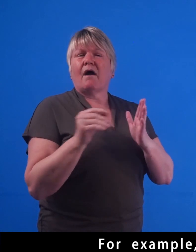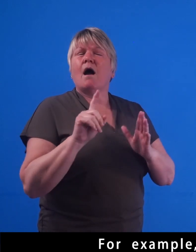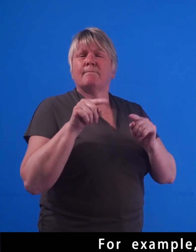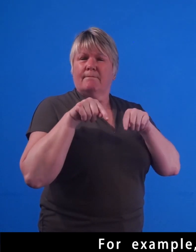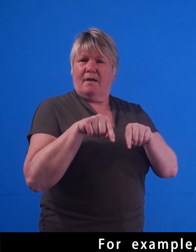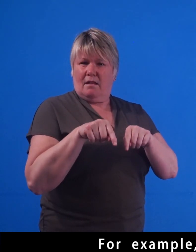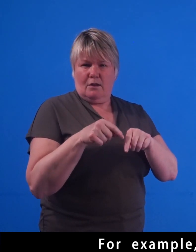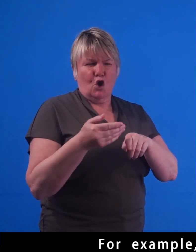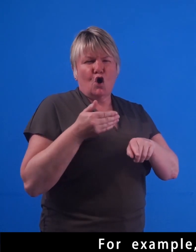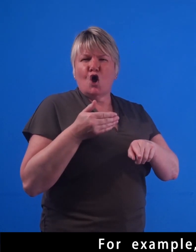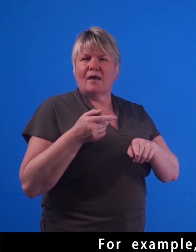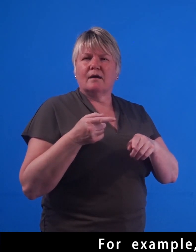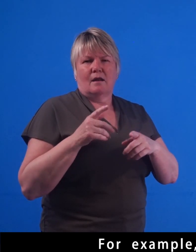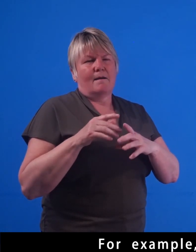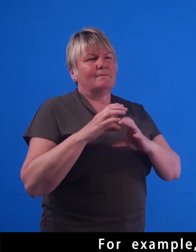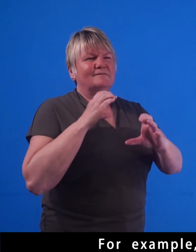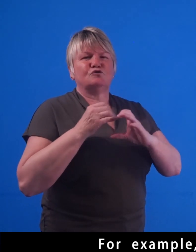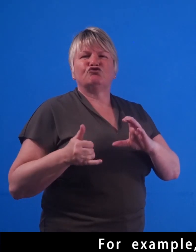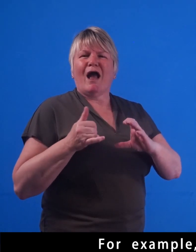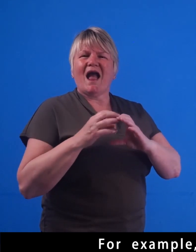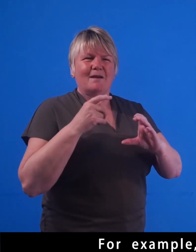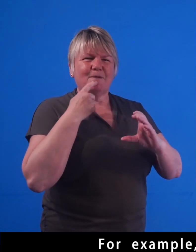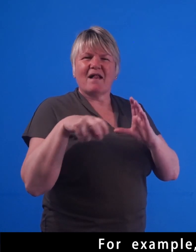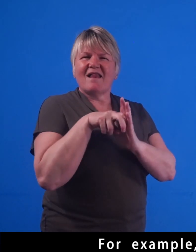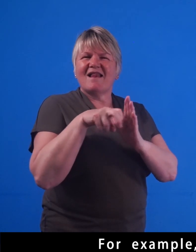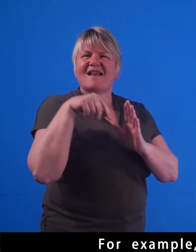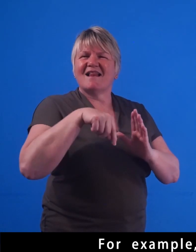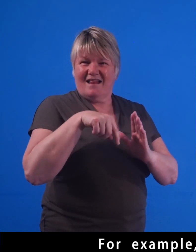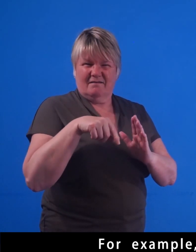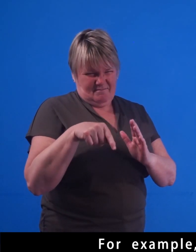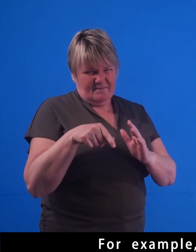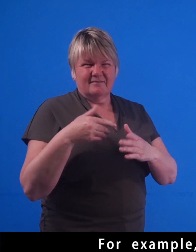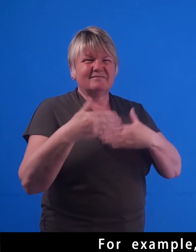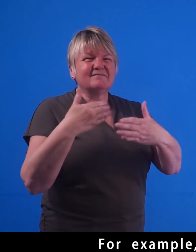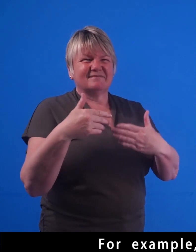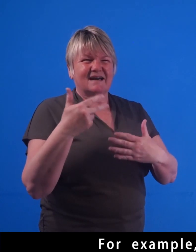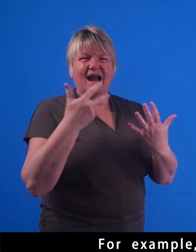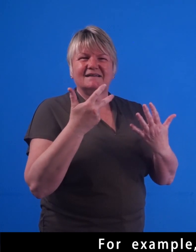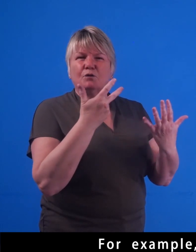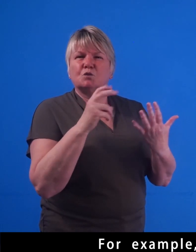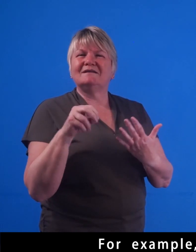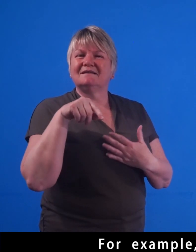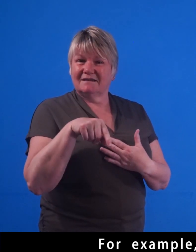For example, the earliest passenger trains ran in the 1820s and